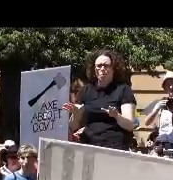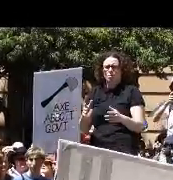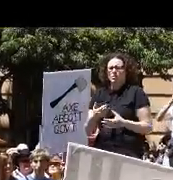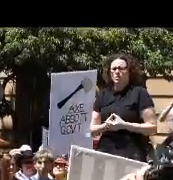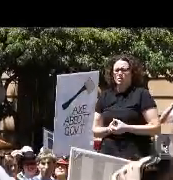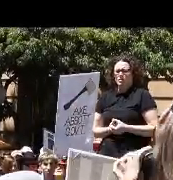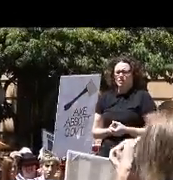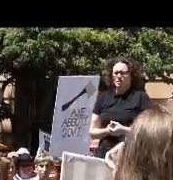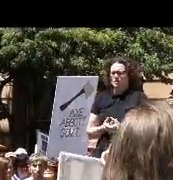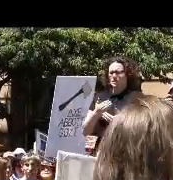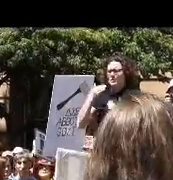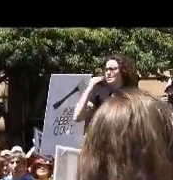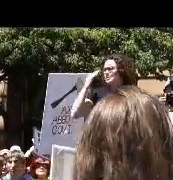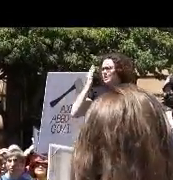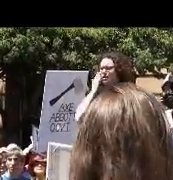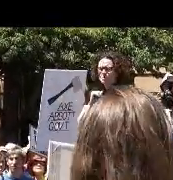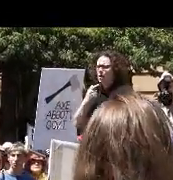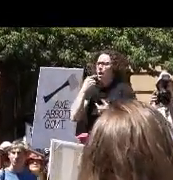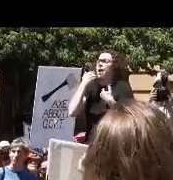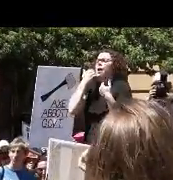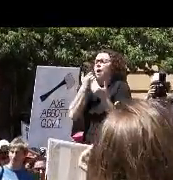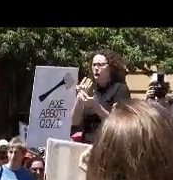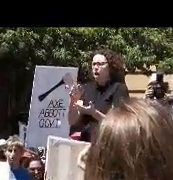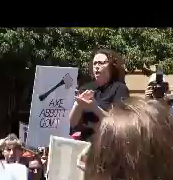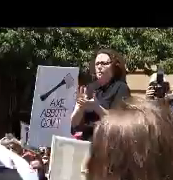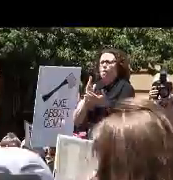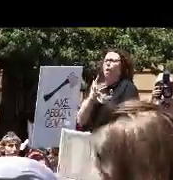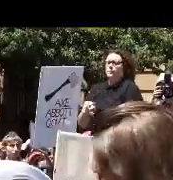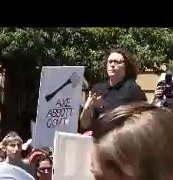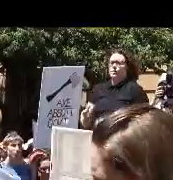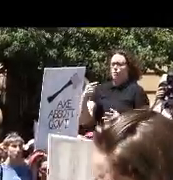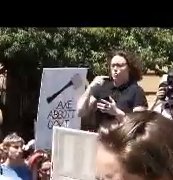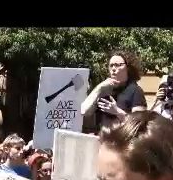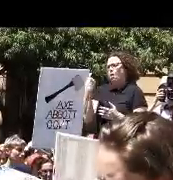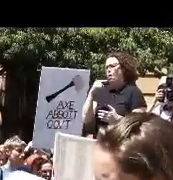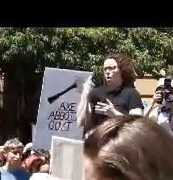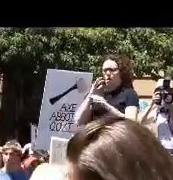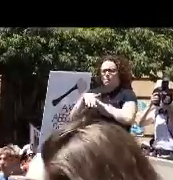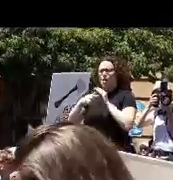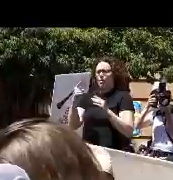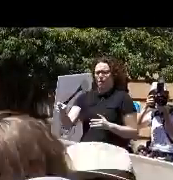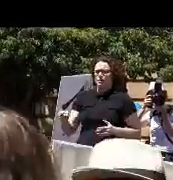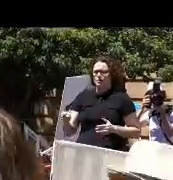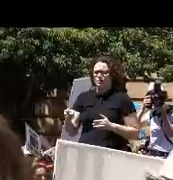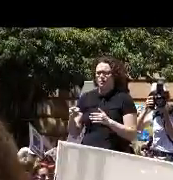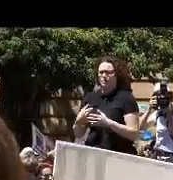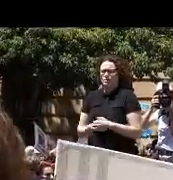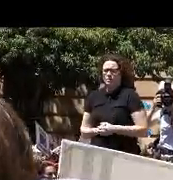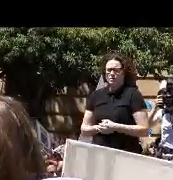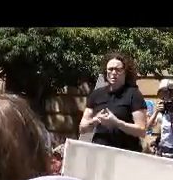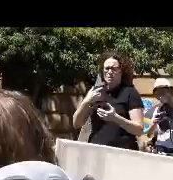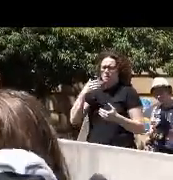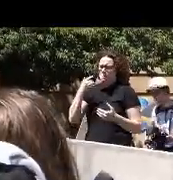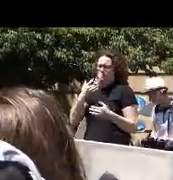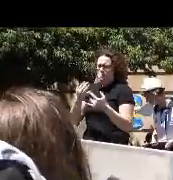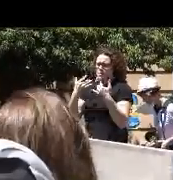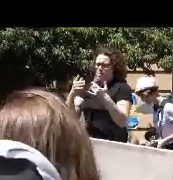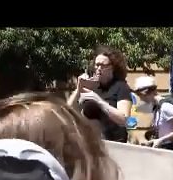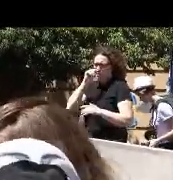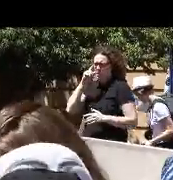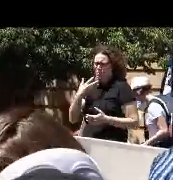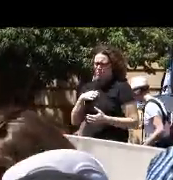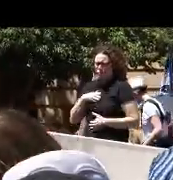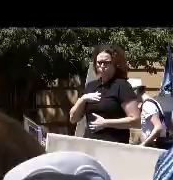times you parrot that lie, we will keep reminding you. Yes! Many hearts are heavy about those most in